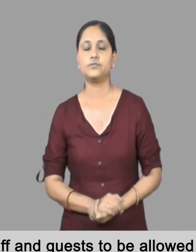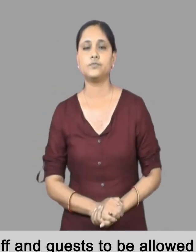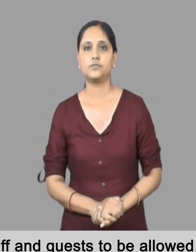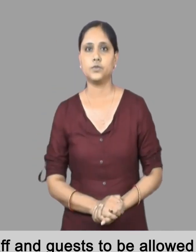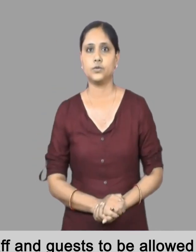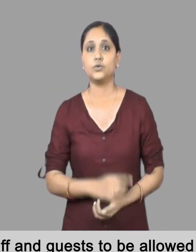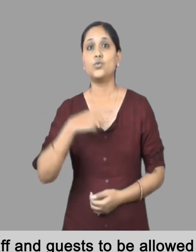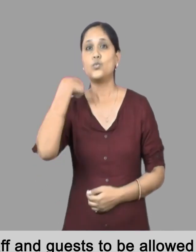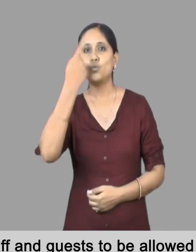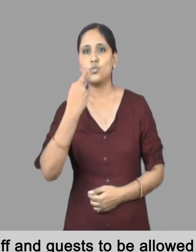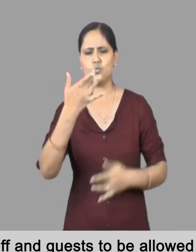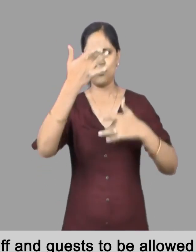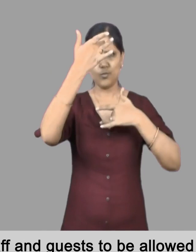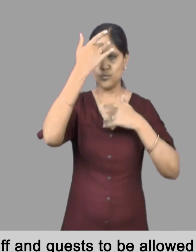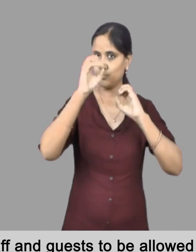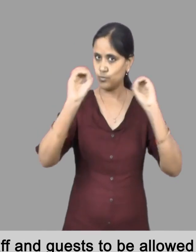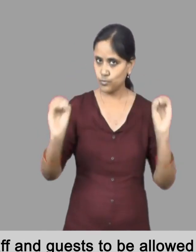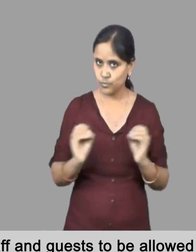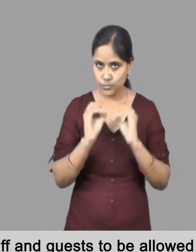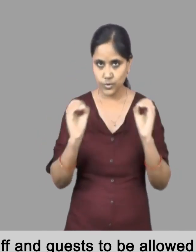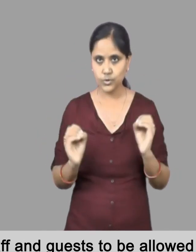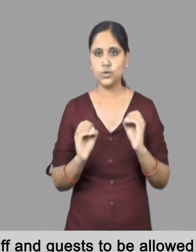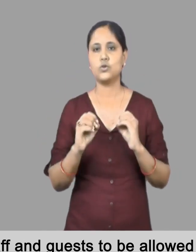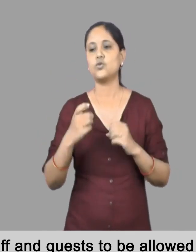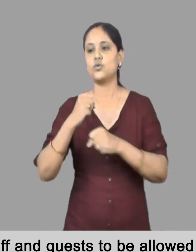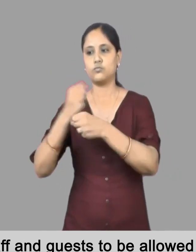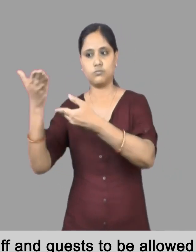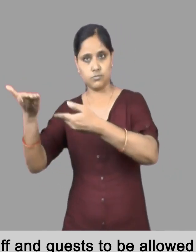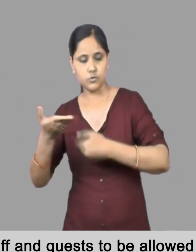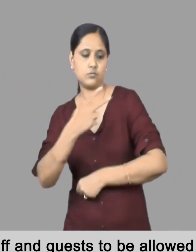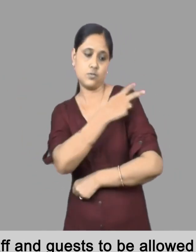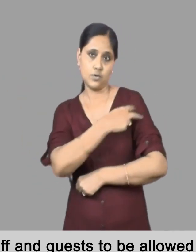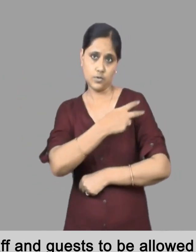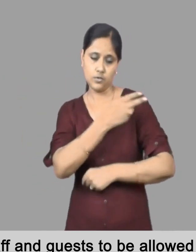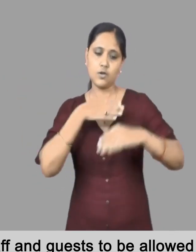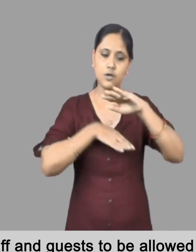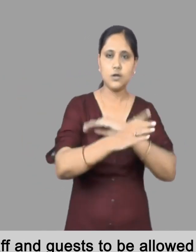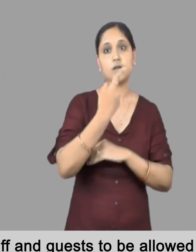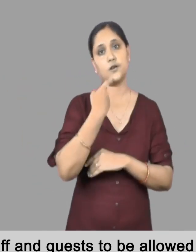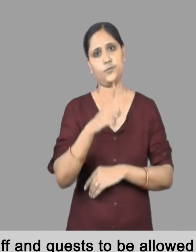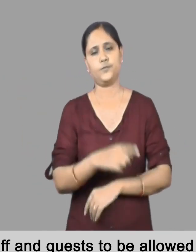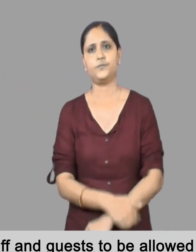Point 2. Only asymptomatic staff and guests to be allowed.